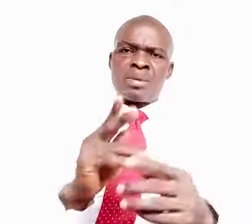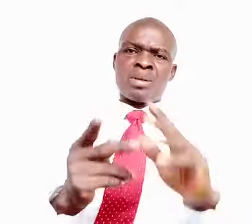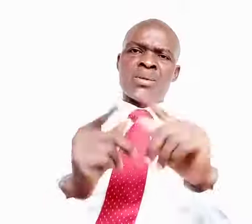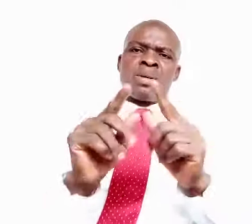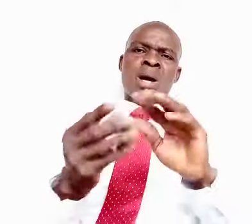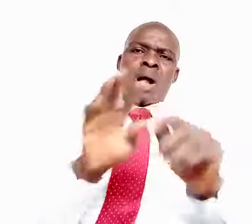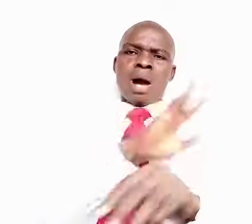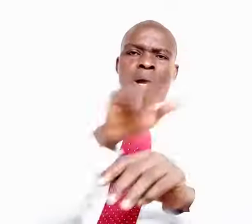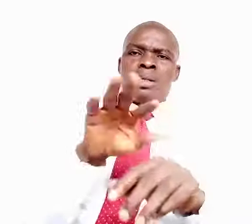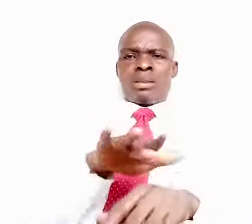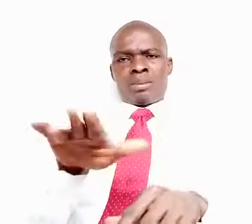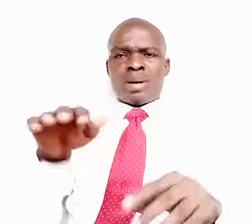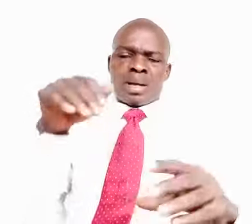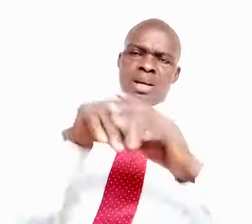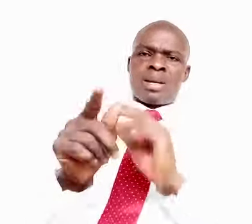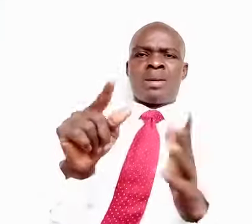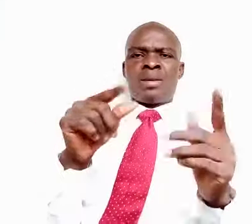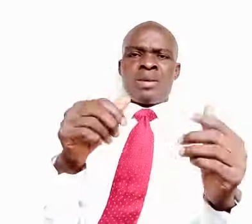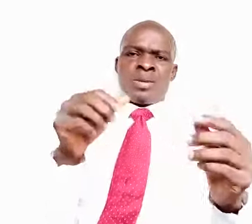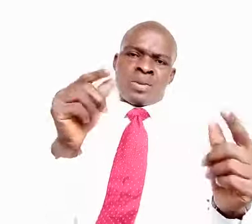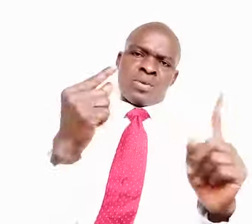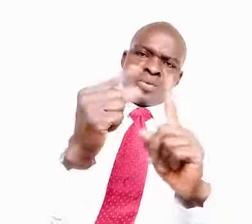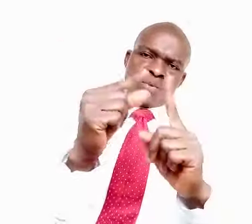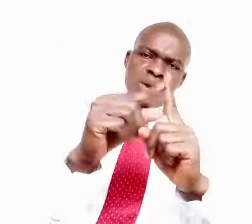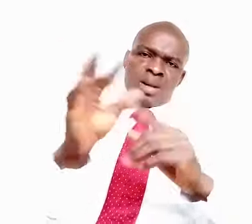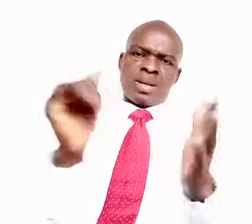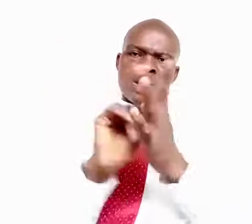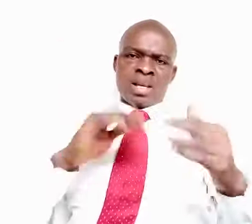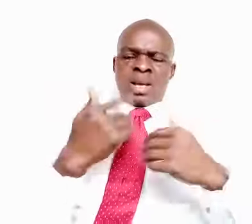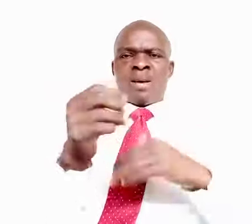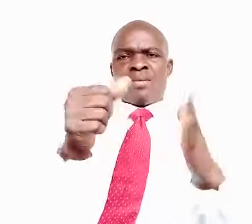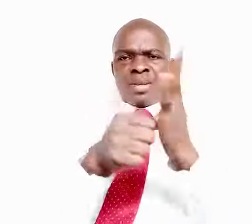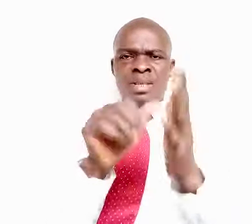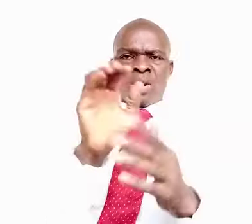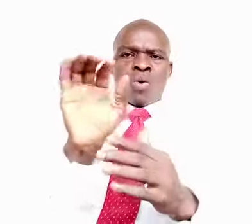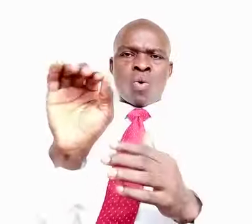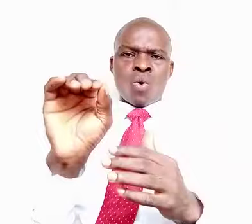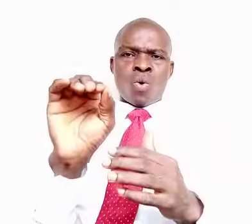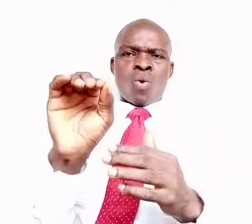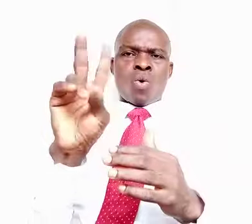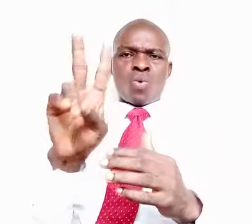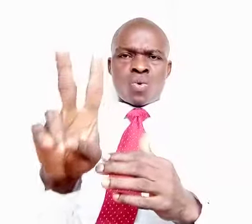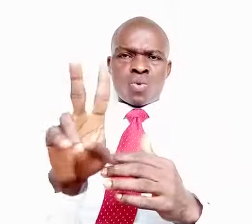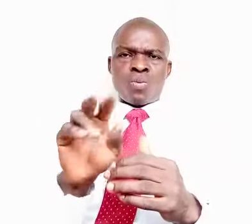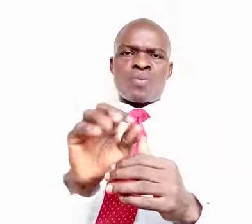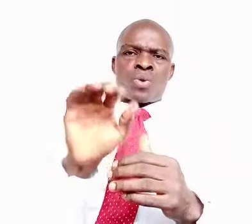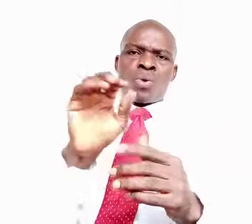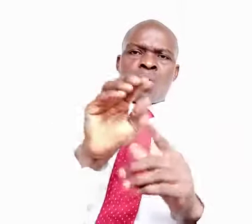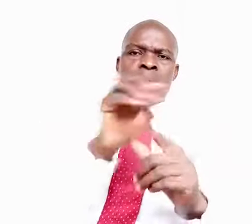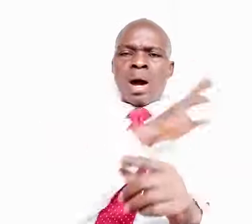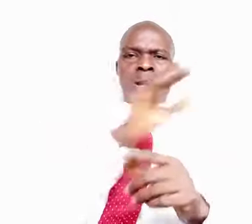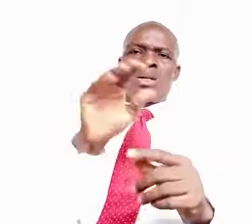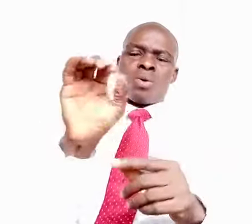spelled in words that have the letter OU and OO. For